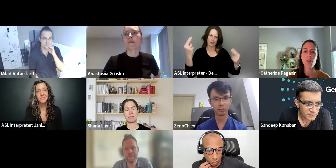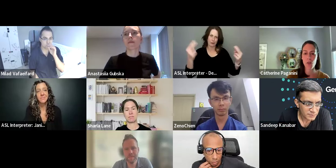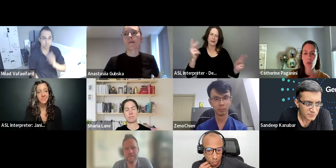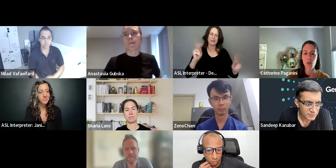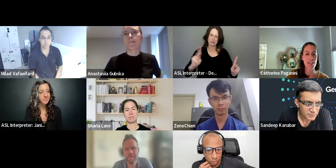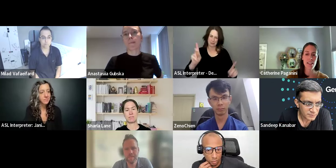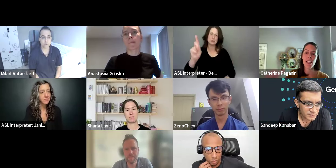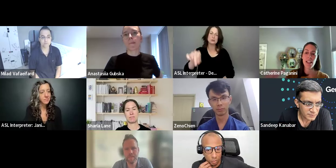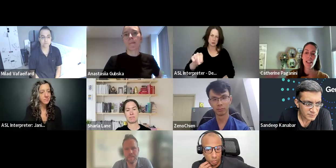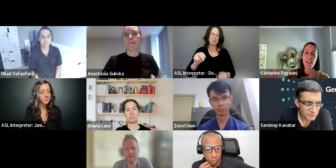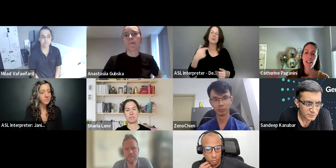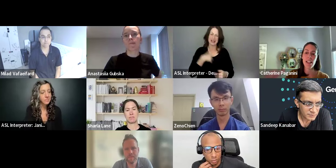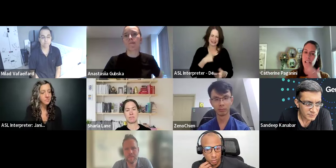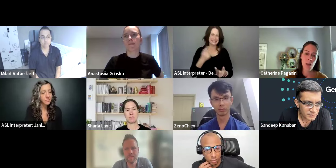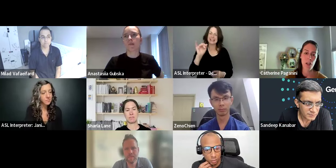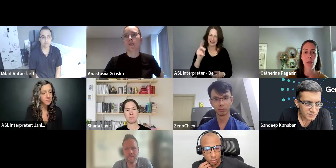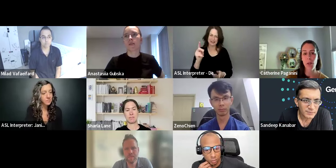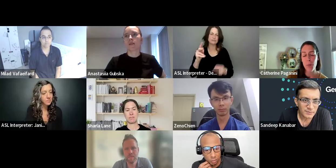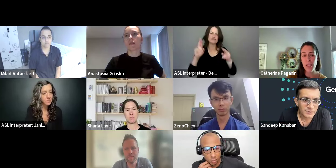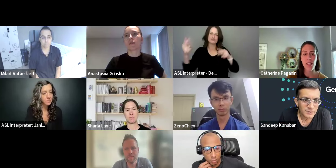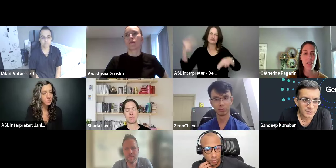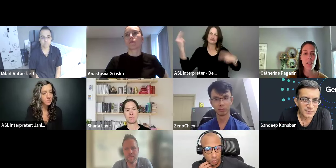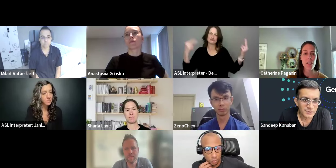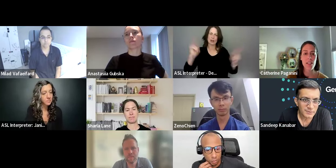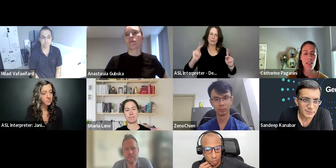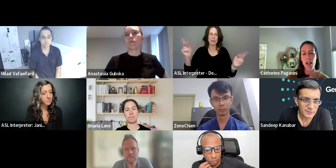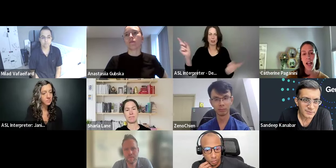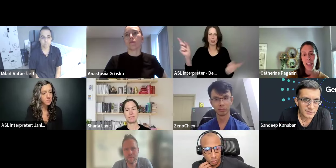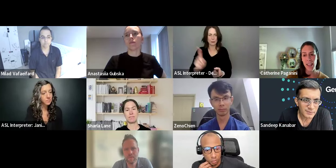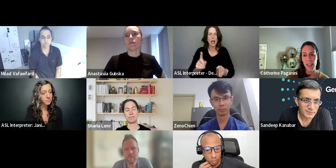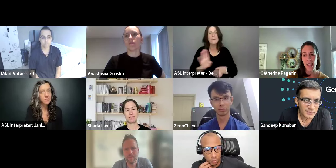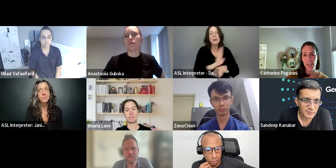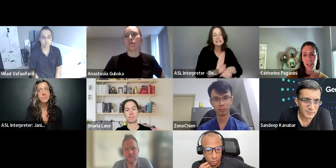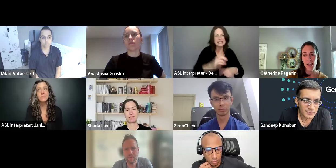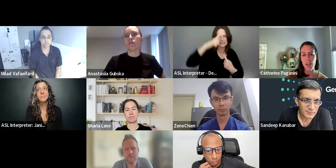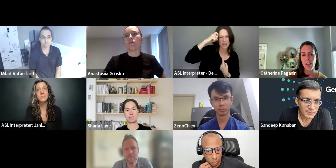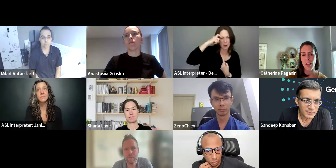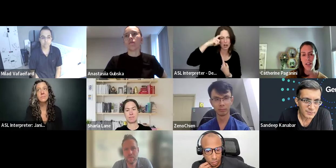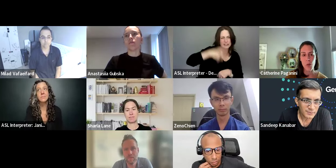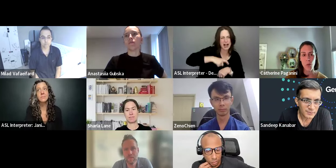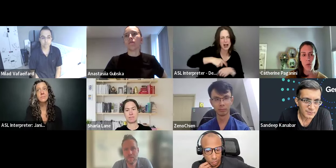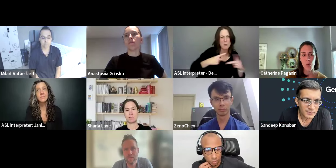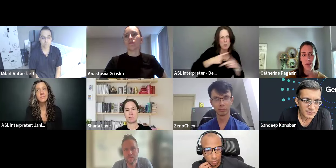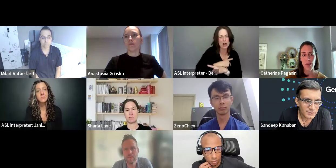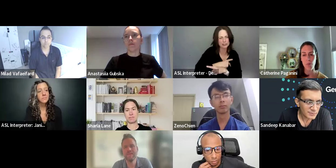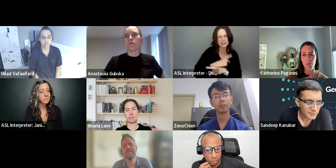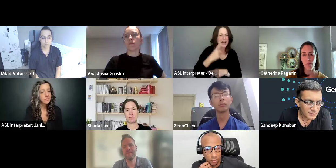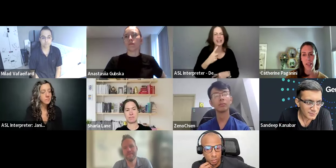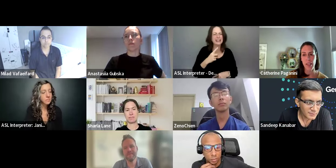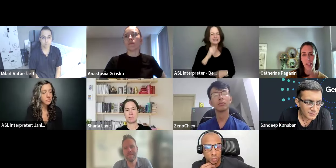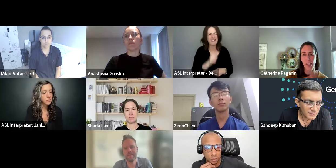of the momentum. That's true. But like it's a come and go. People are busy, it's summer. So I think it's not the